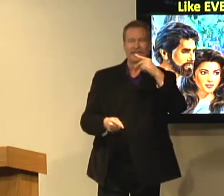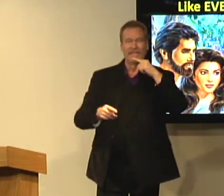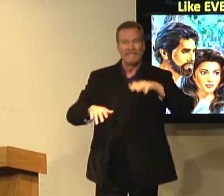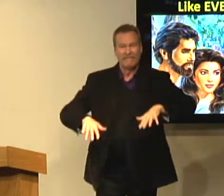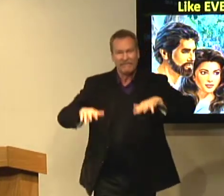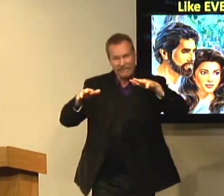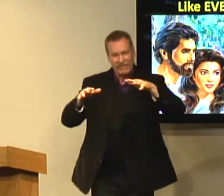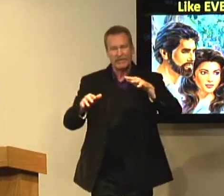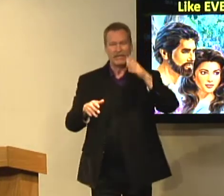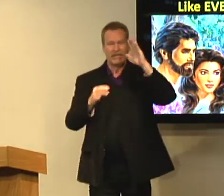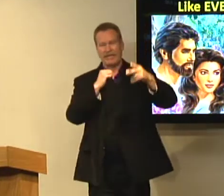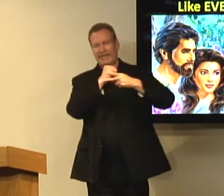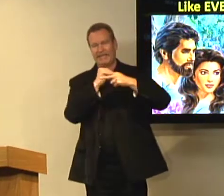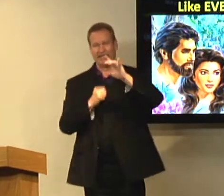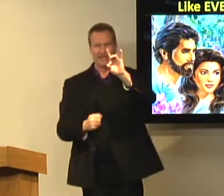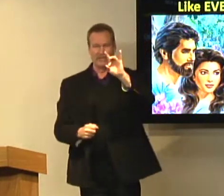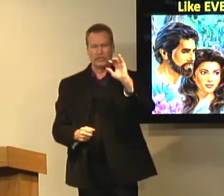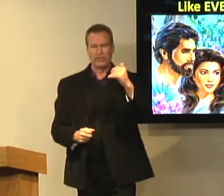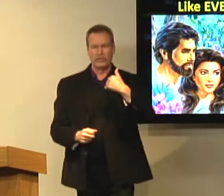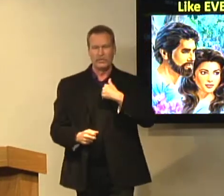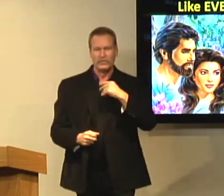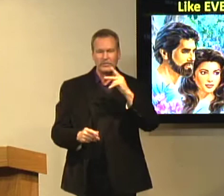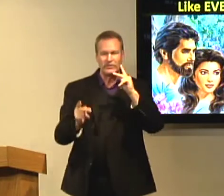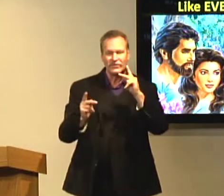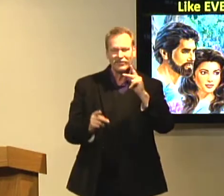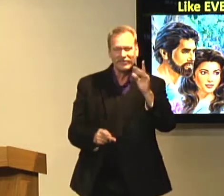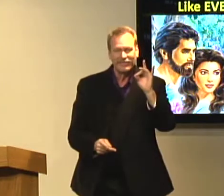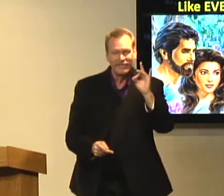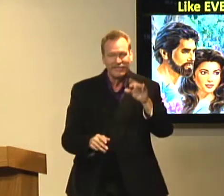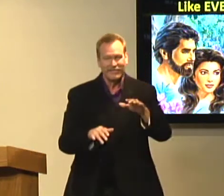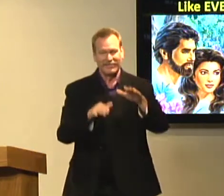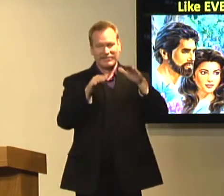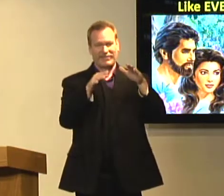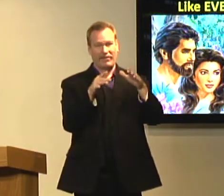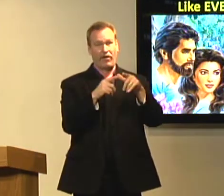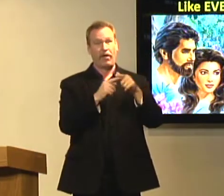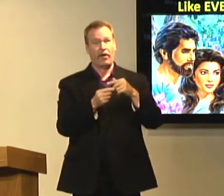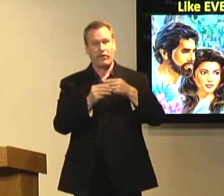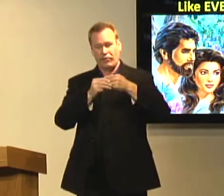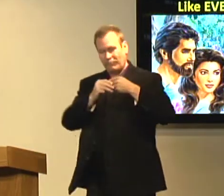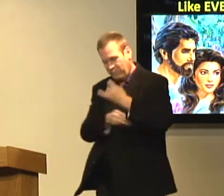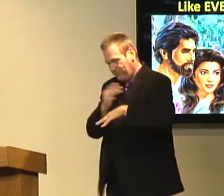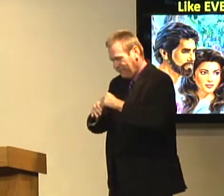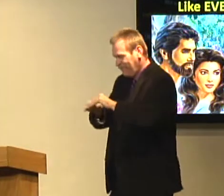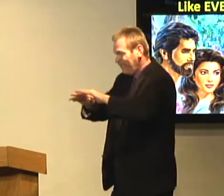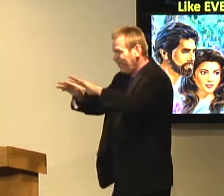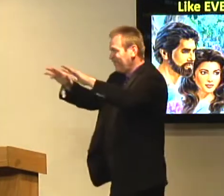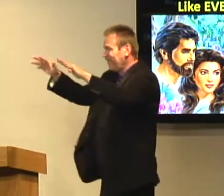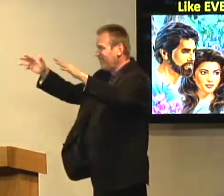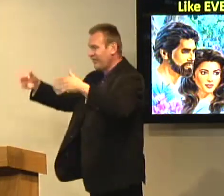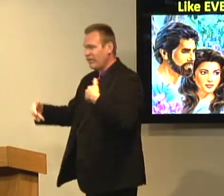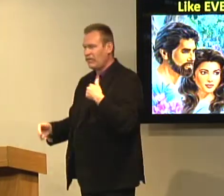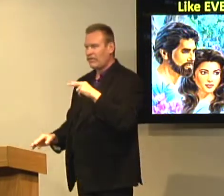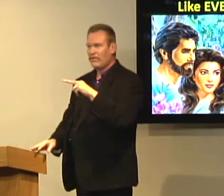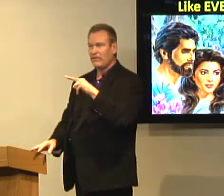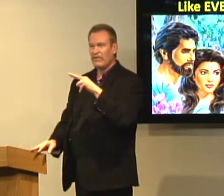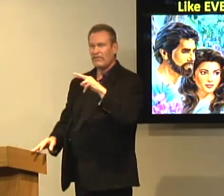And then we have the flood of Noah, where God saved 8 souls again, and then they had all